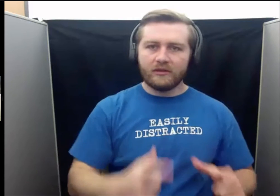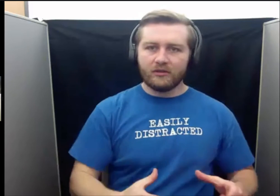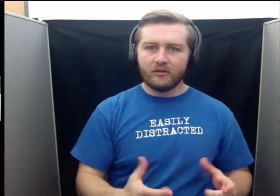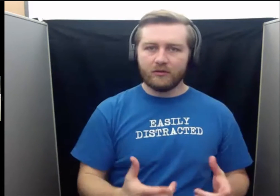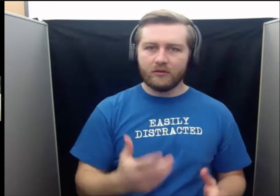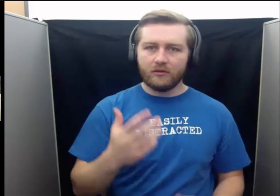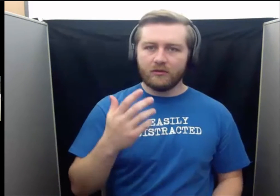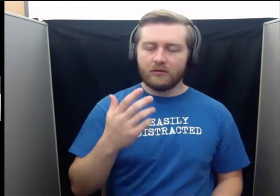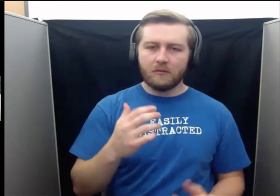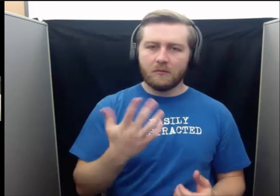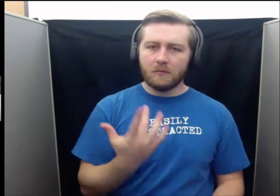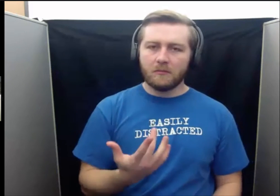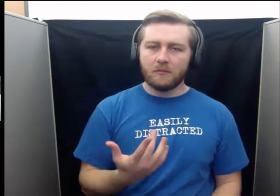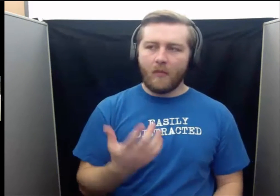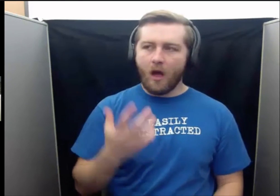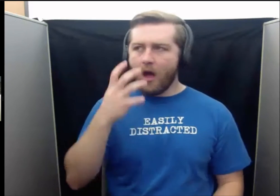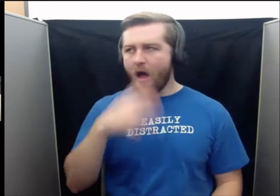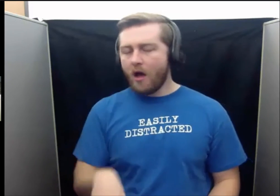better than cold water?